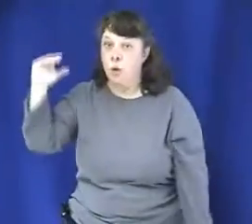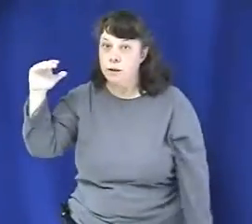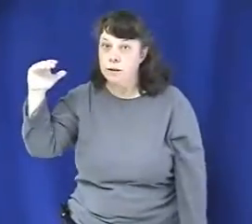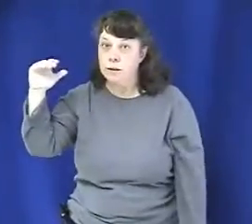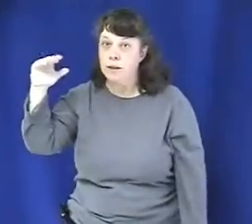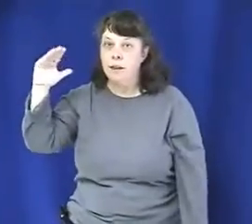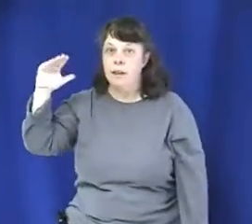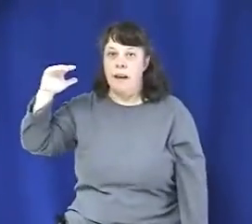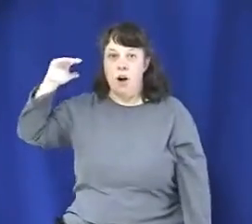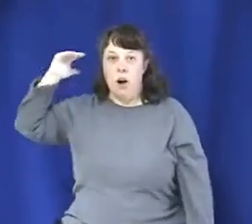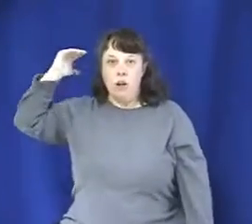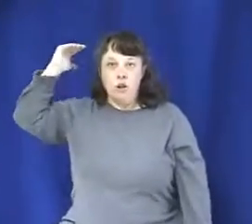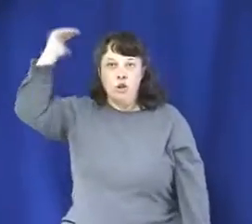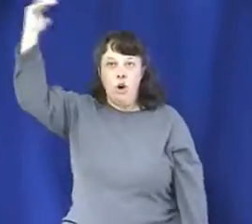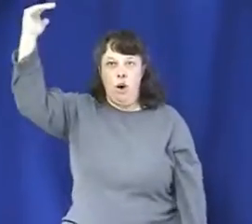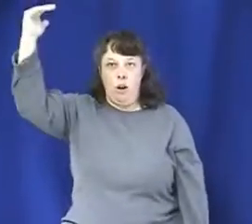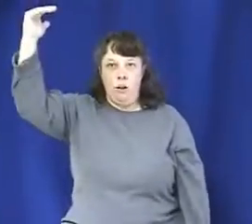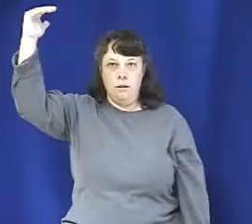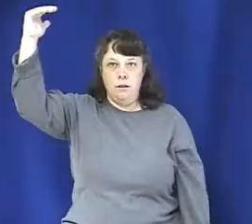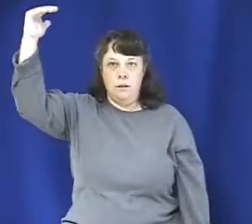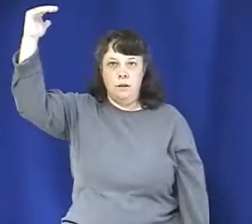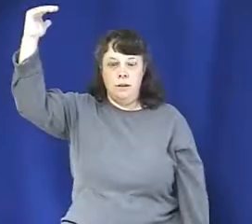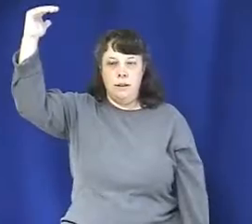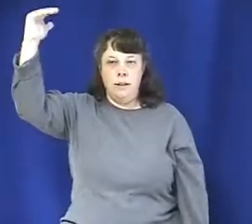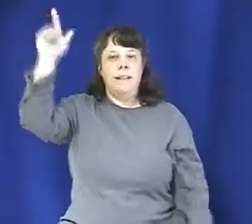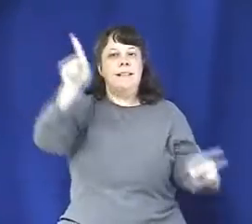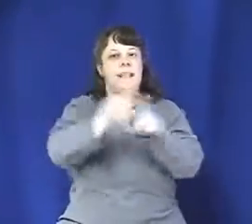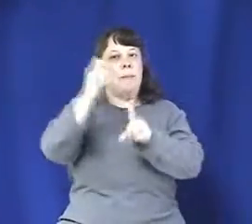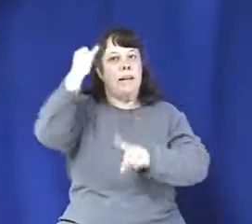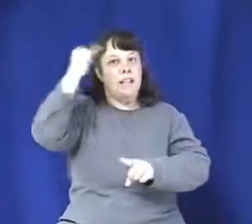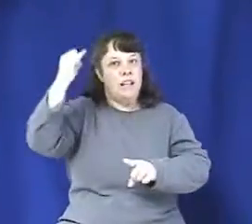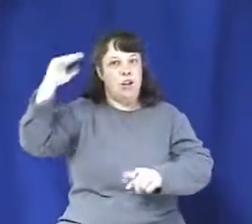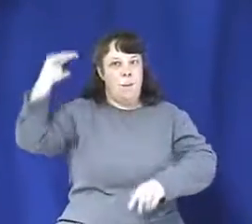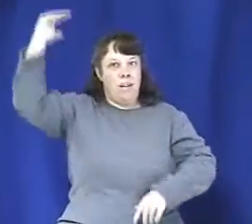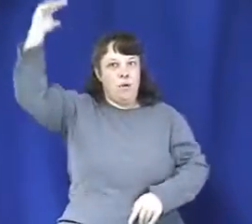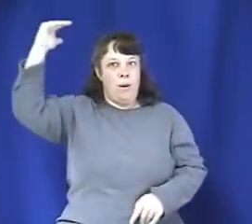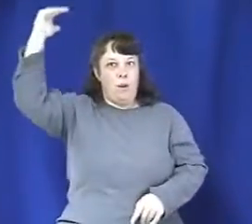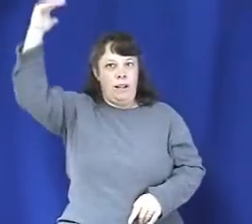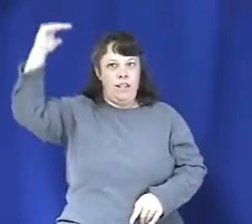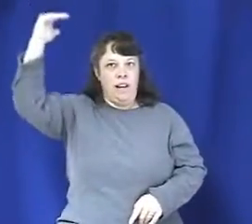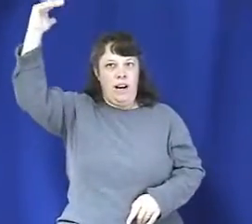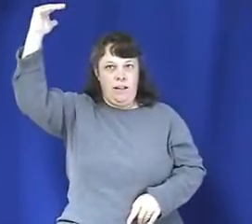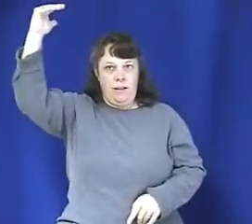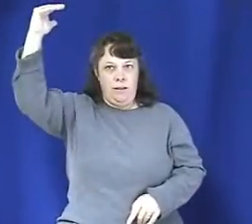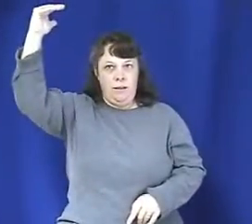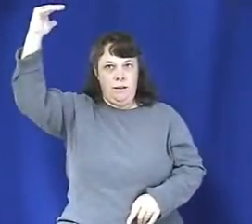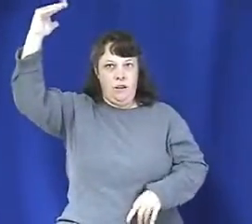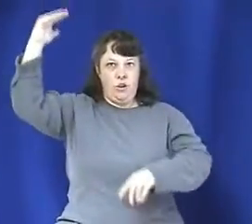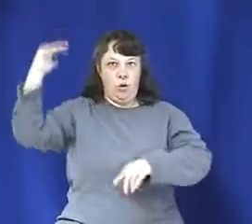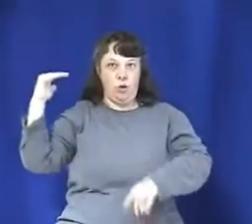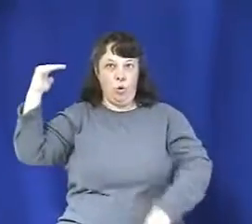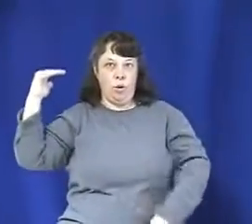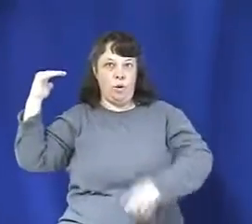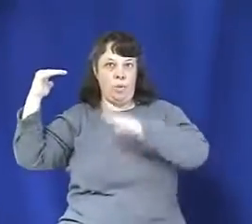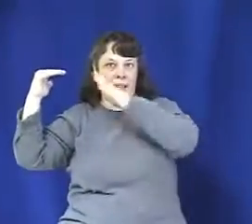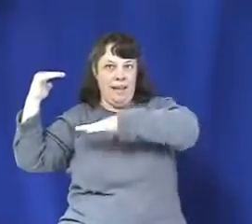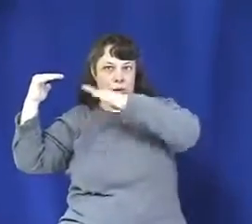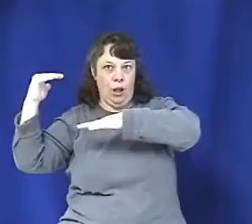short. They are tall. Same idea, you're measuring relative height. So short would be down